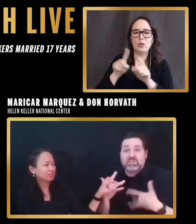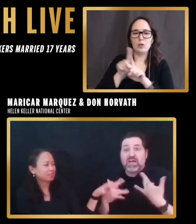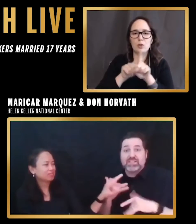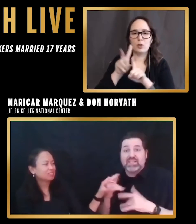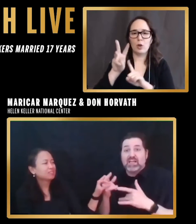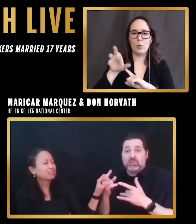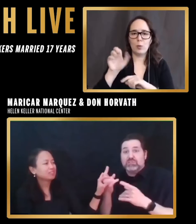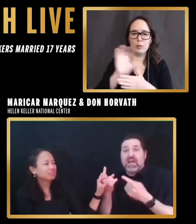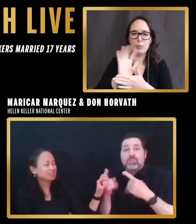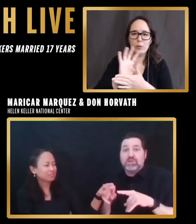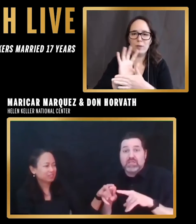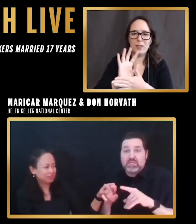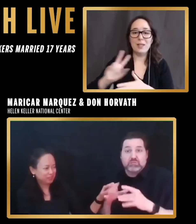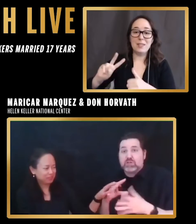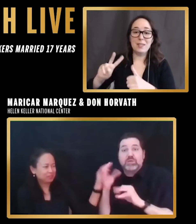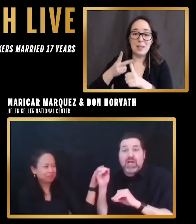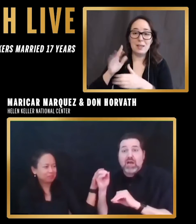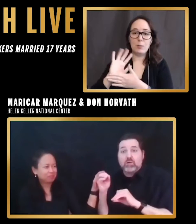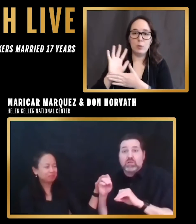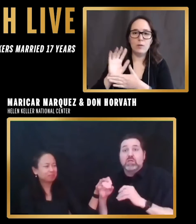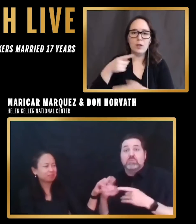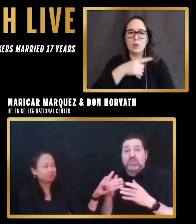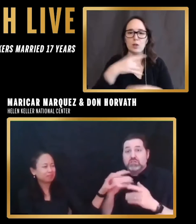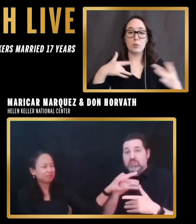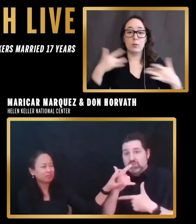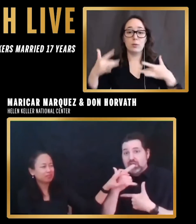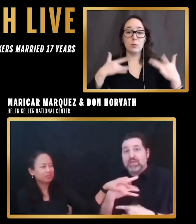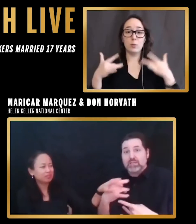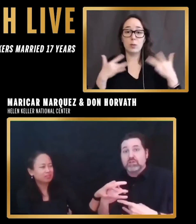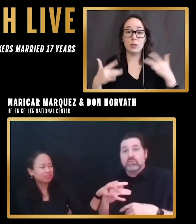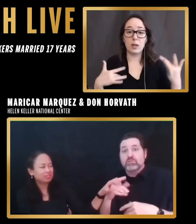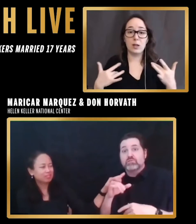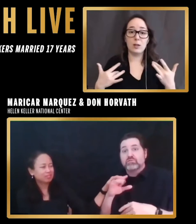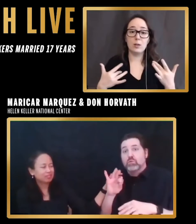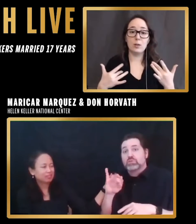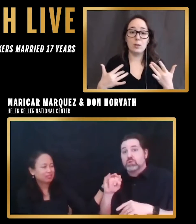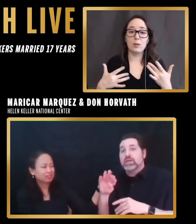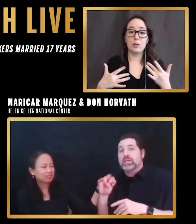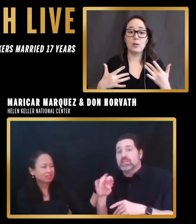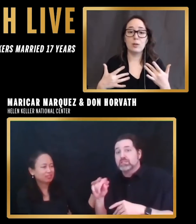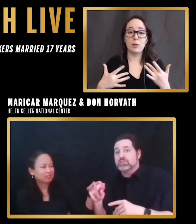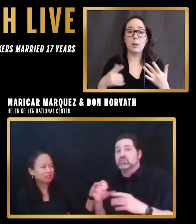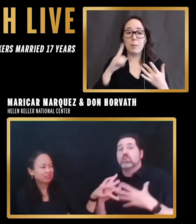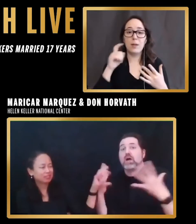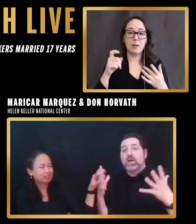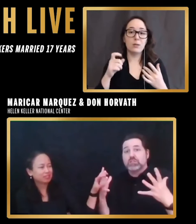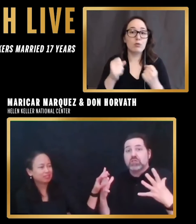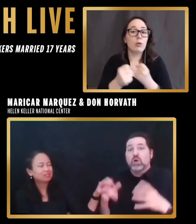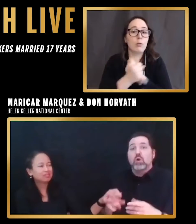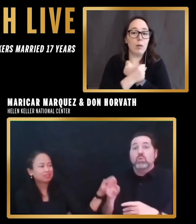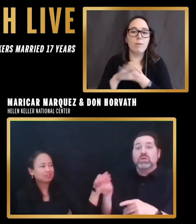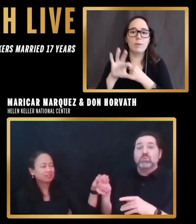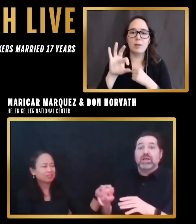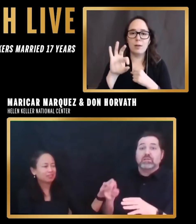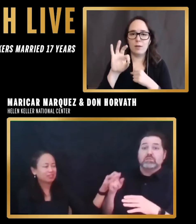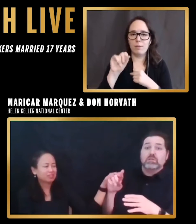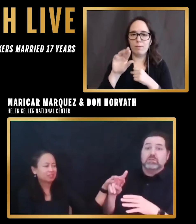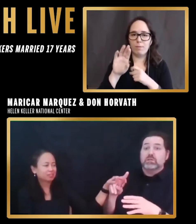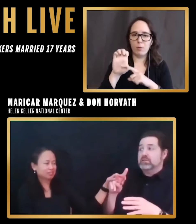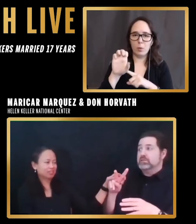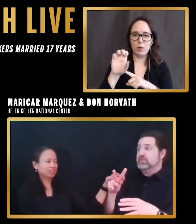so excited that it was happening, it was coming out, because she liked the Force Awakens so much. We